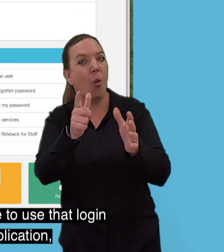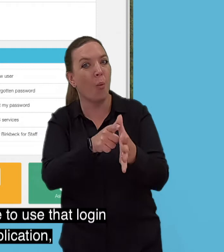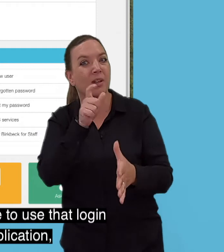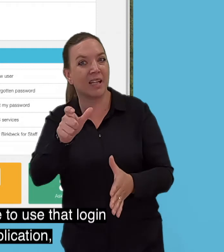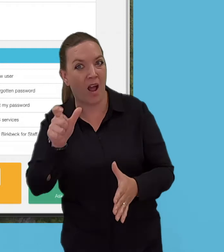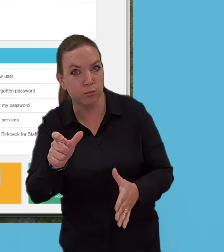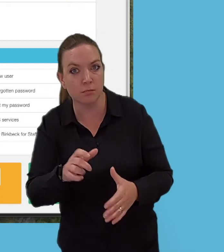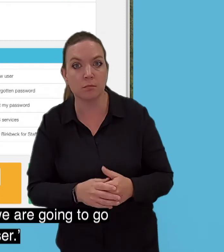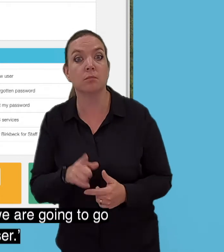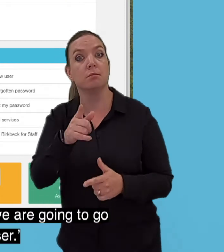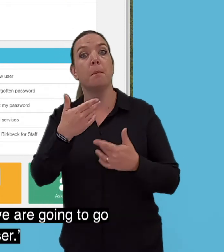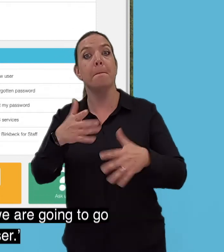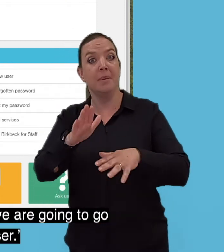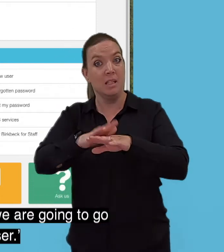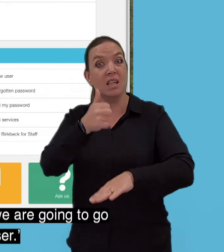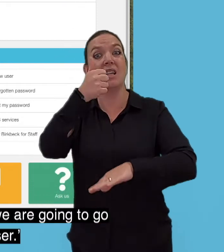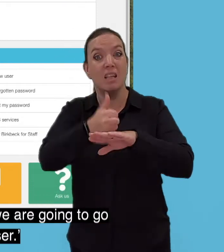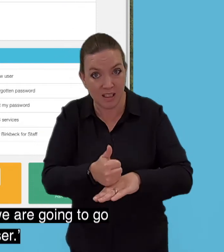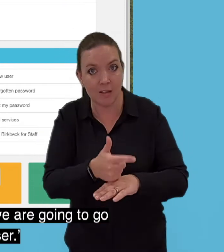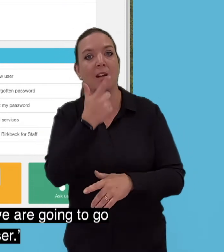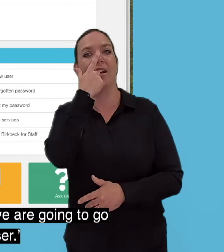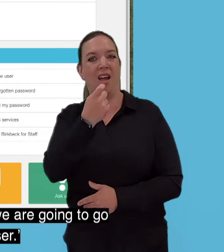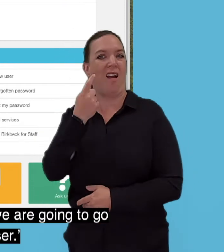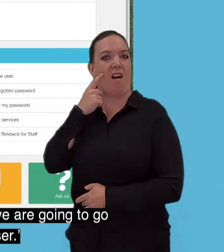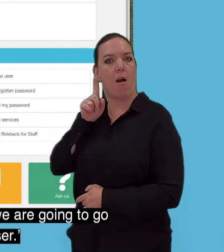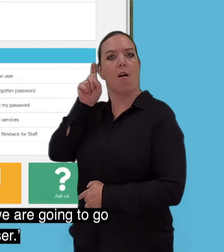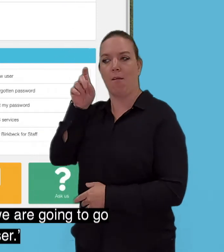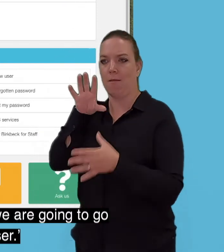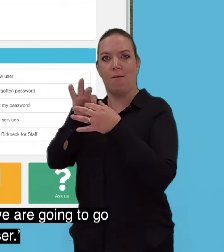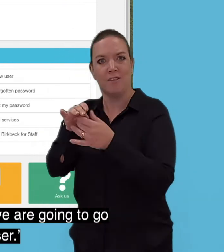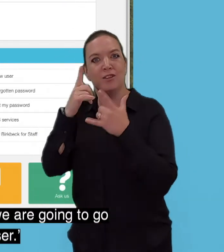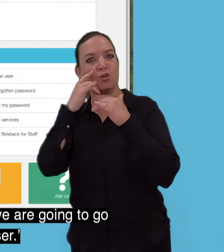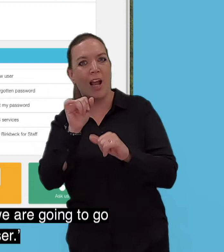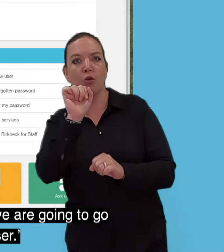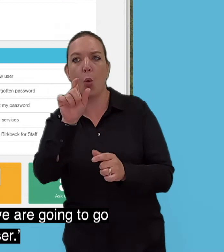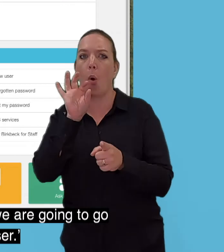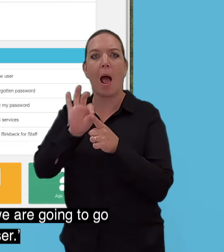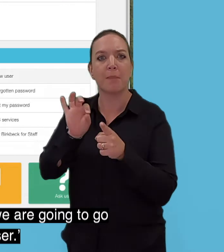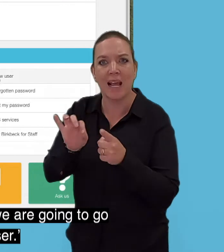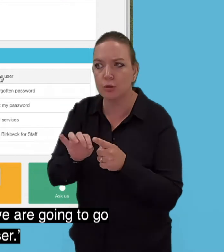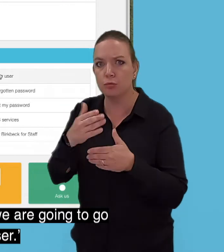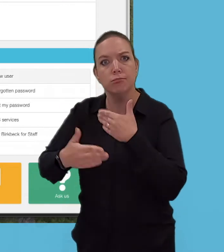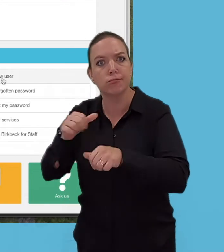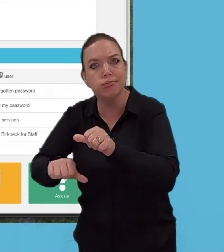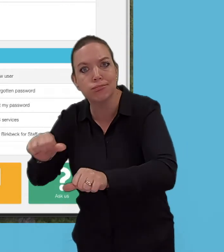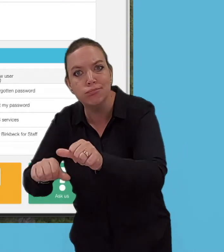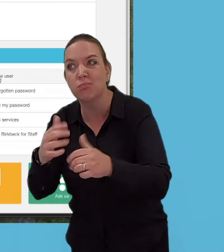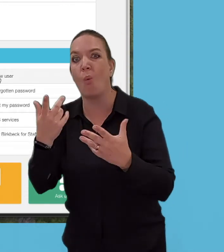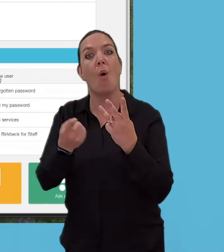of your application, apply for other courses and more. So we are going to go over and click on New User,